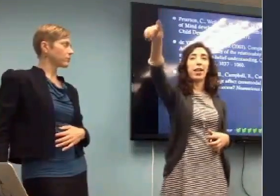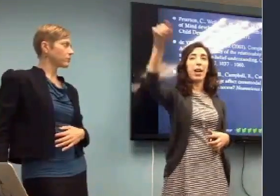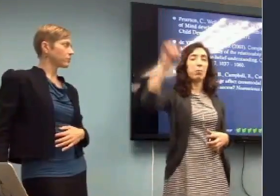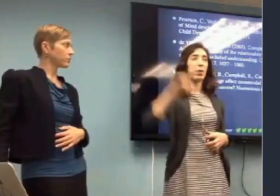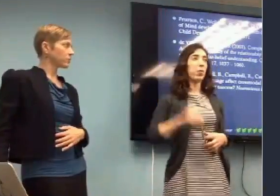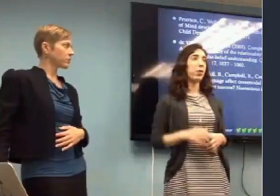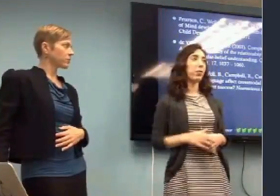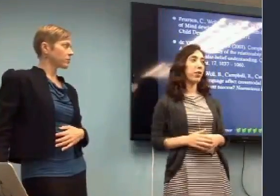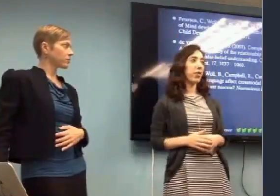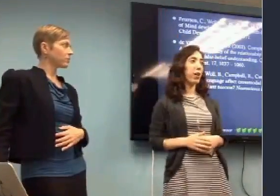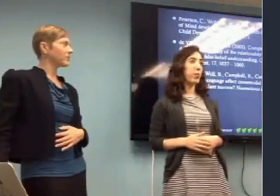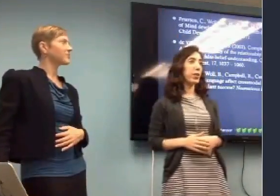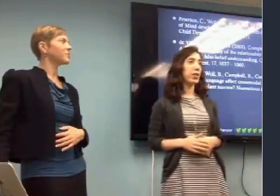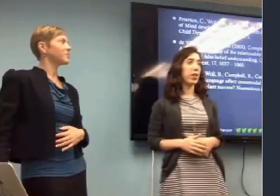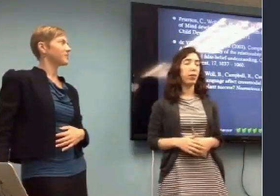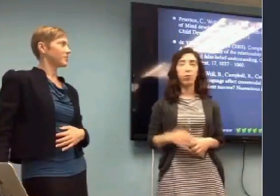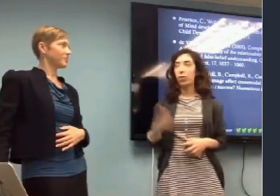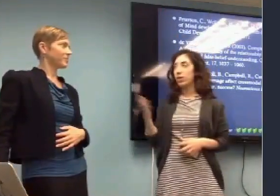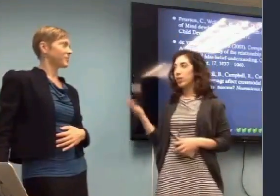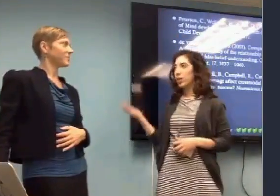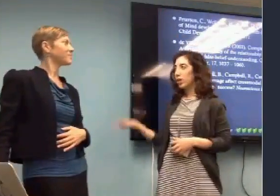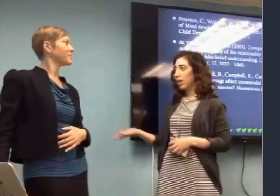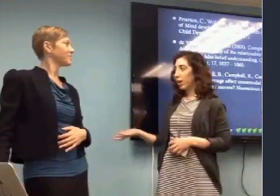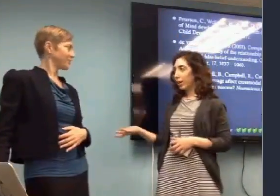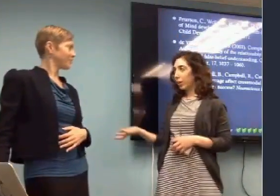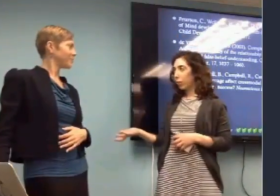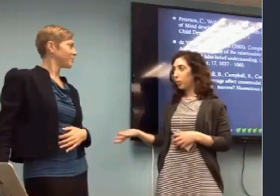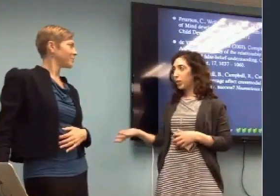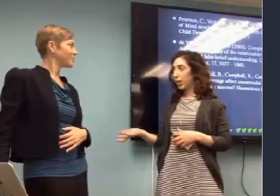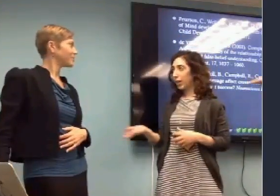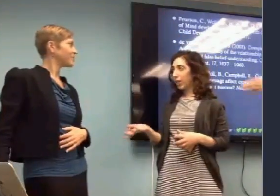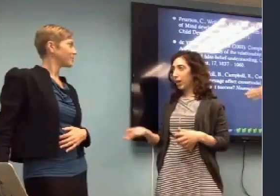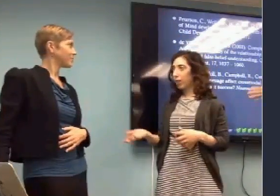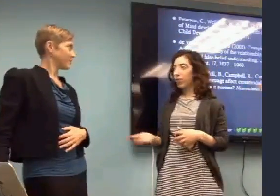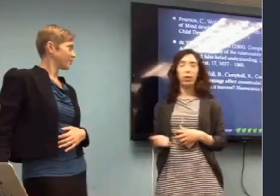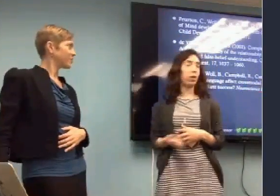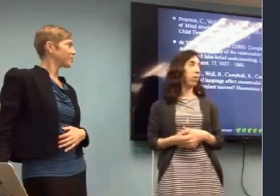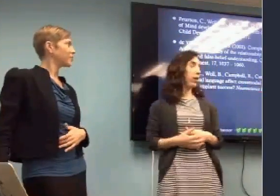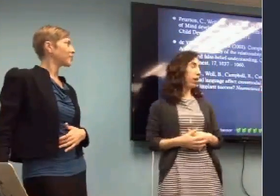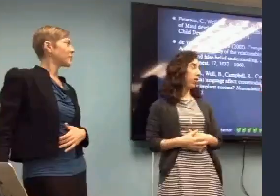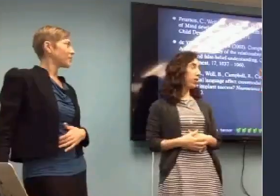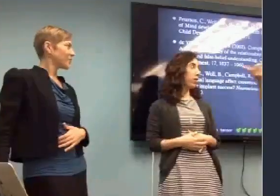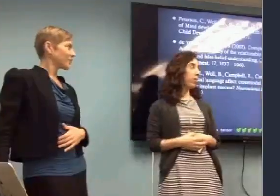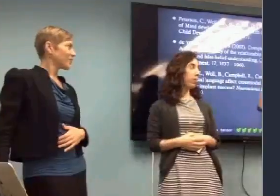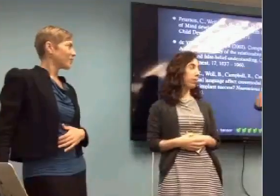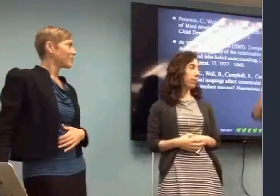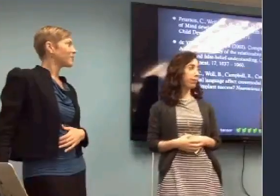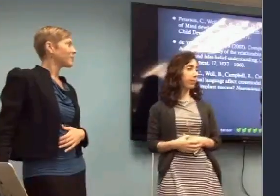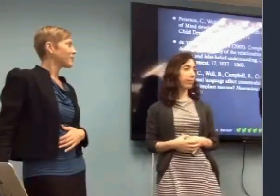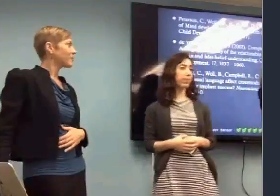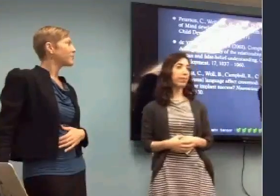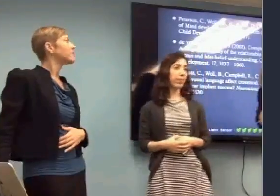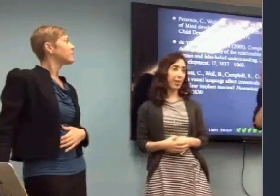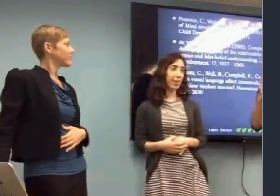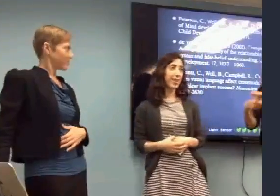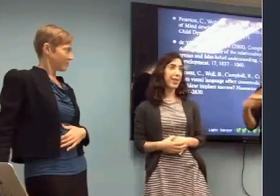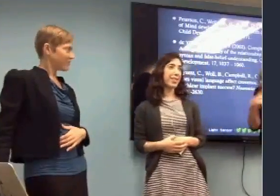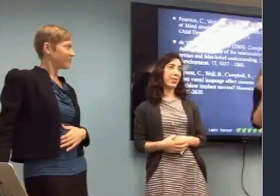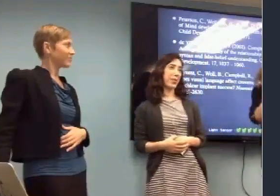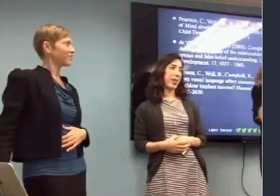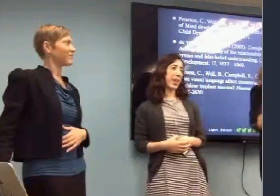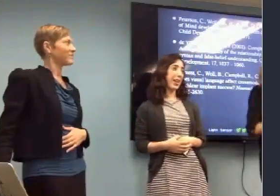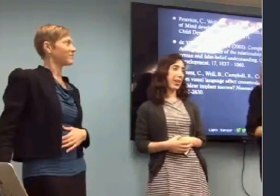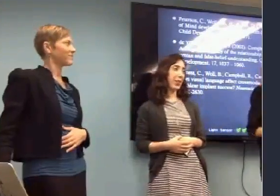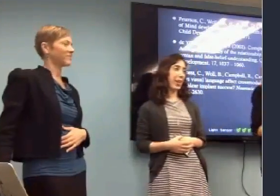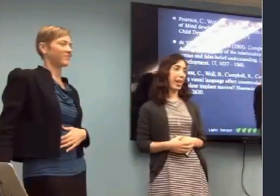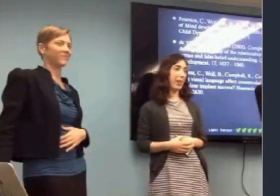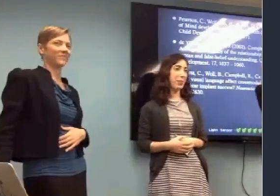Polly Kaplan, one of our therapists, and of course, I think you'll be staying around for a little bit also. So thank you again.